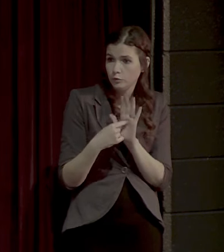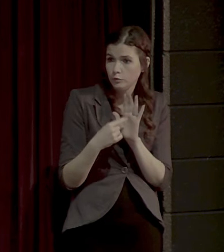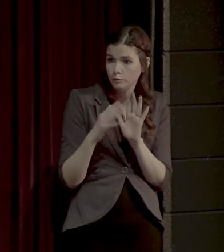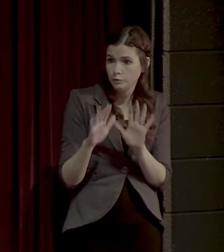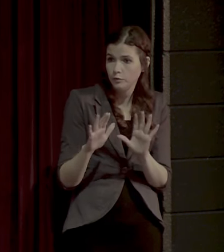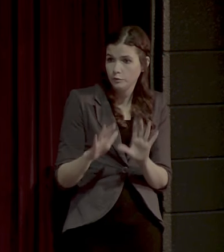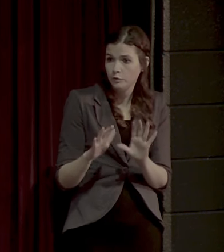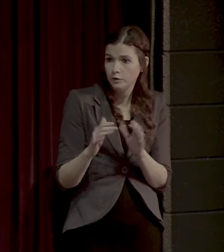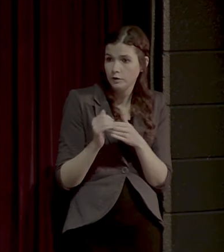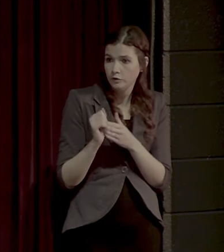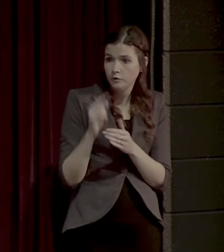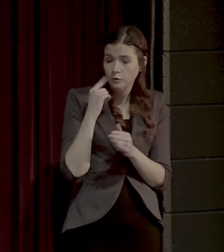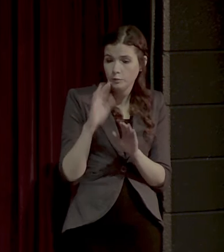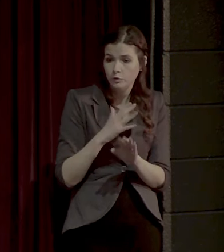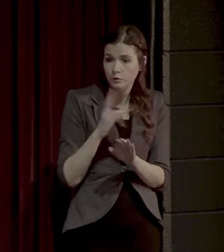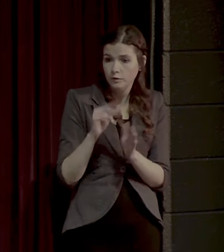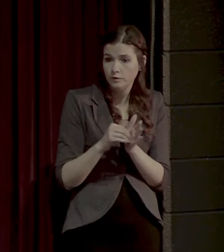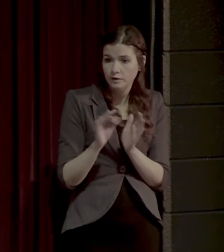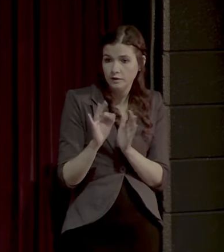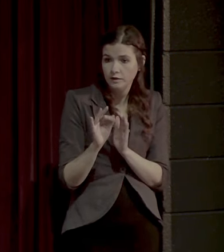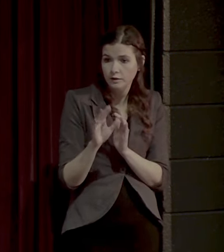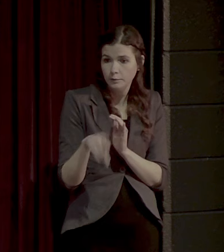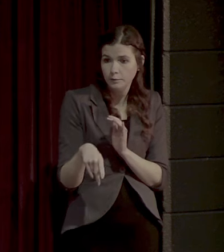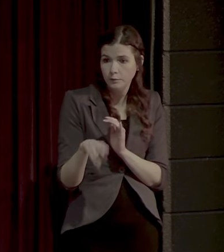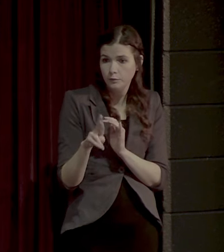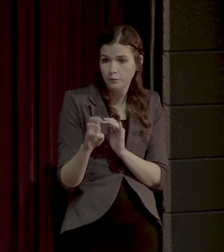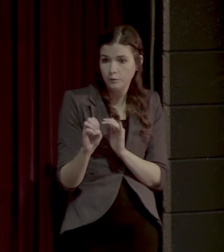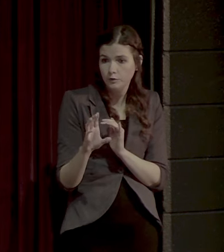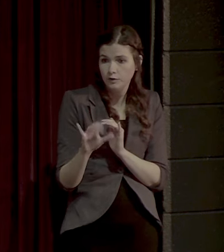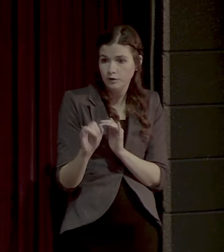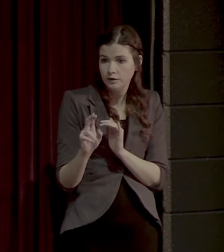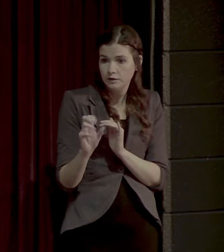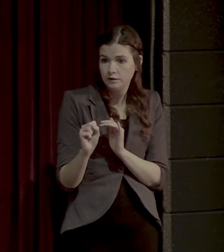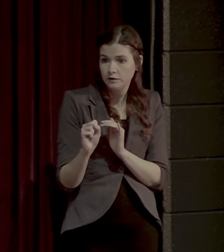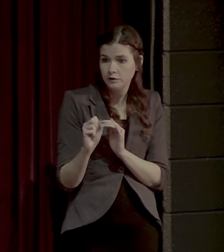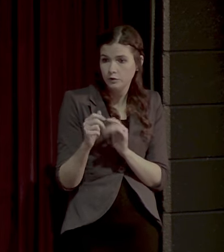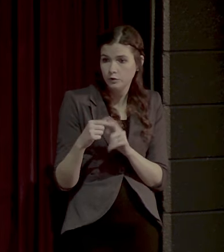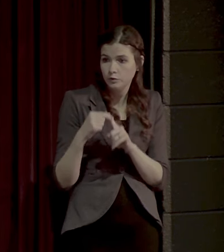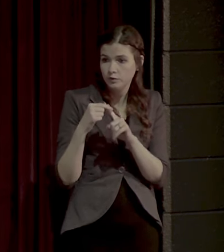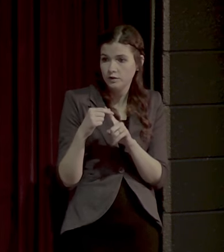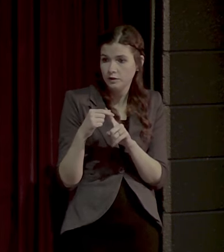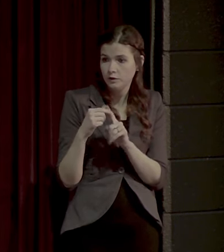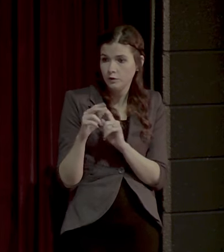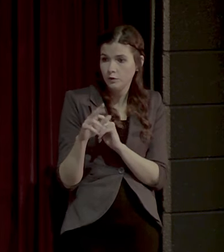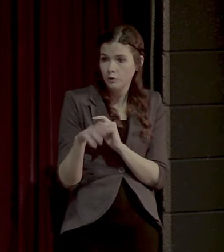The 2019 recipient is Precious Unique Rollins.